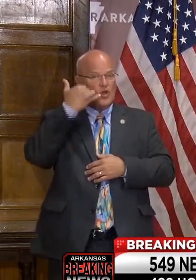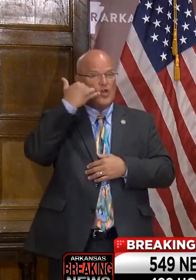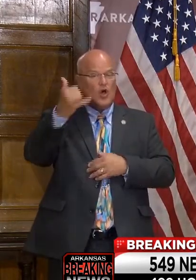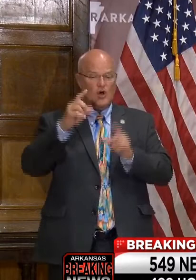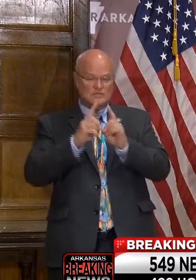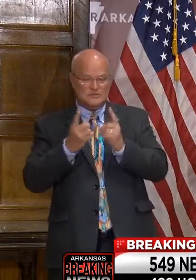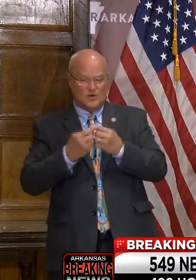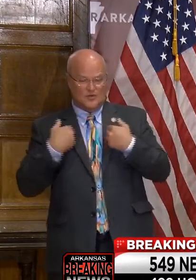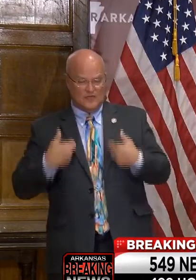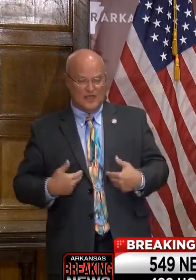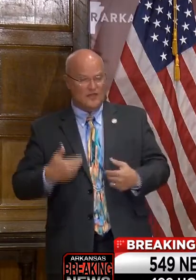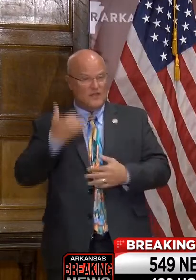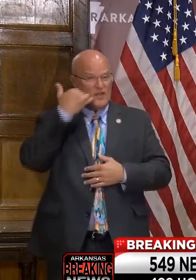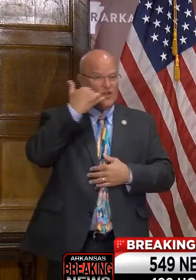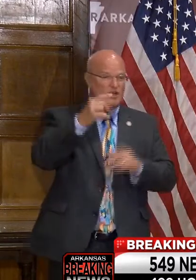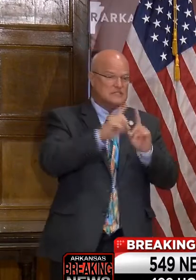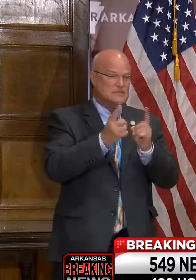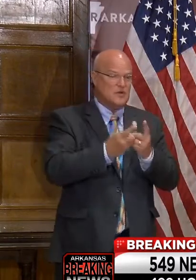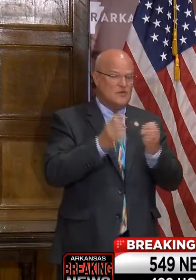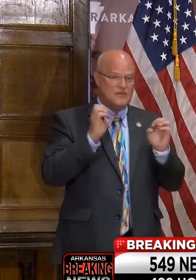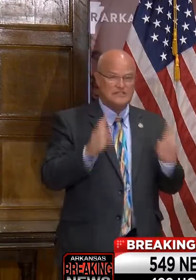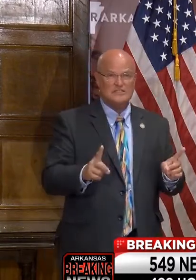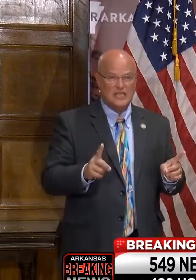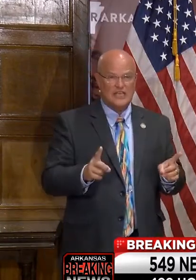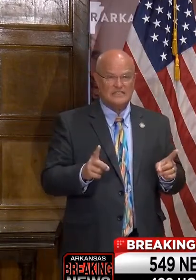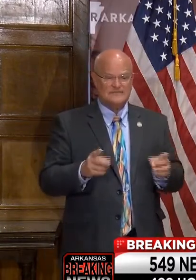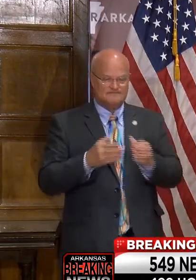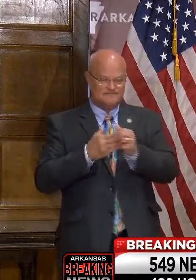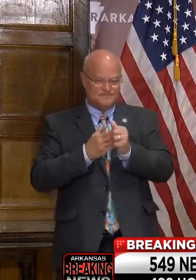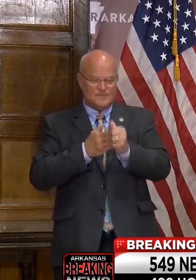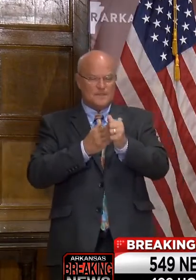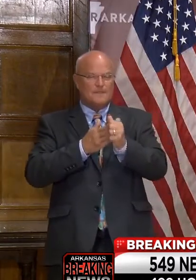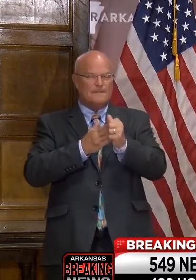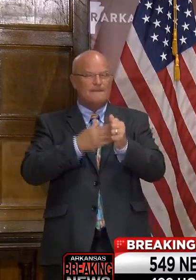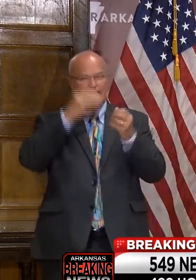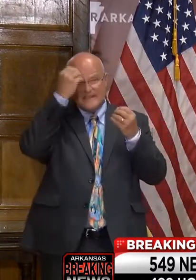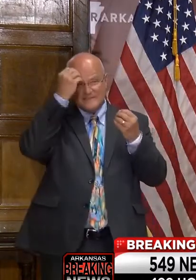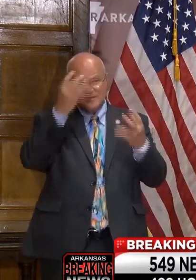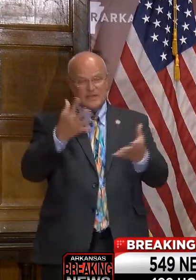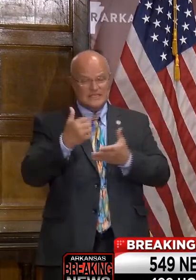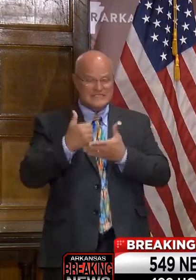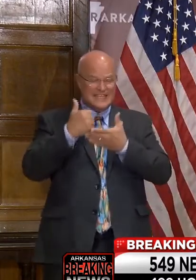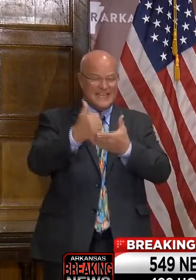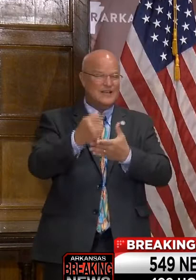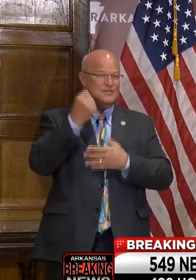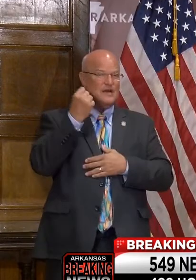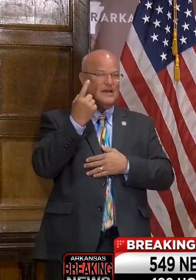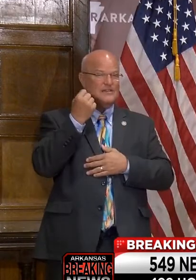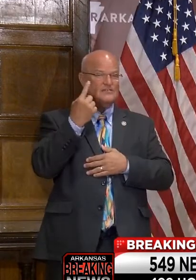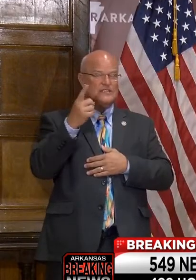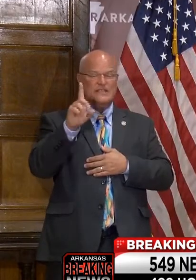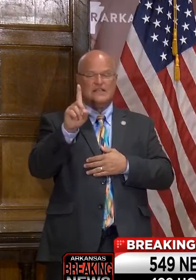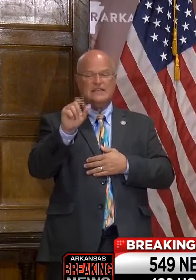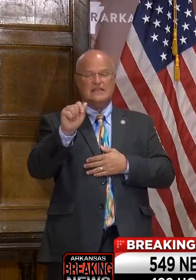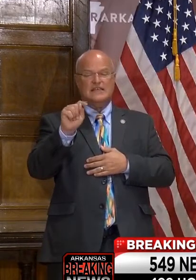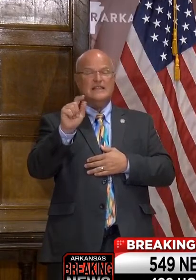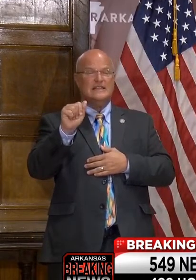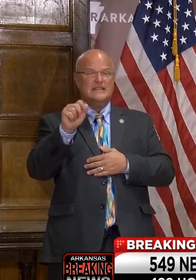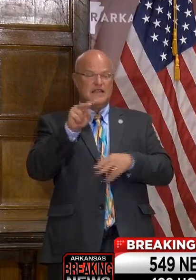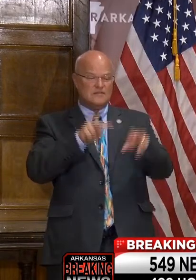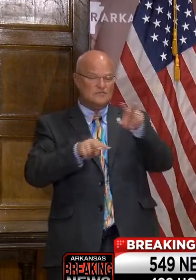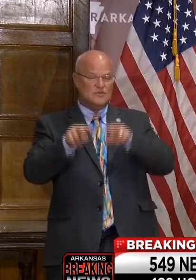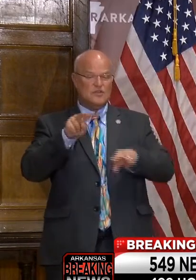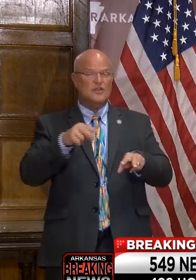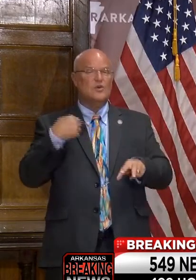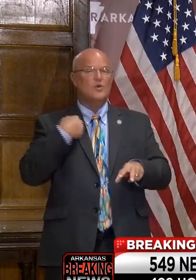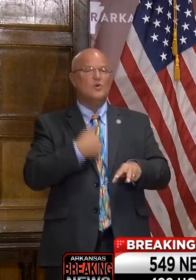Health and the Department of Education to get our guidance, to get information, to help understand the data that they're looking at